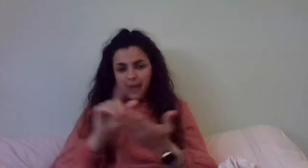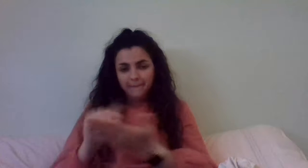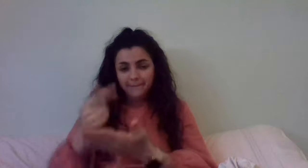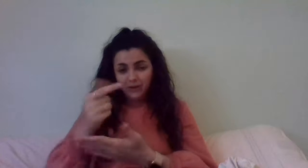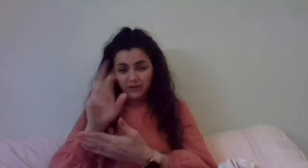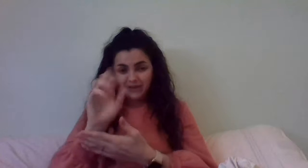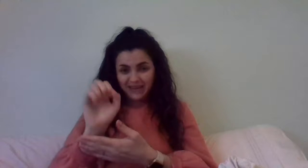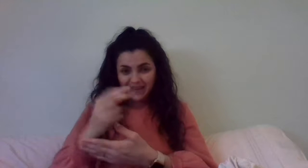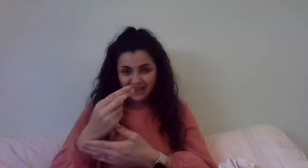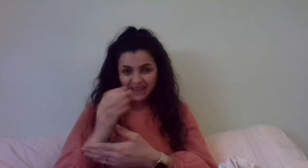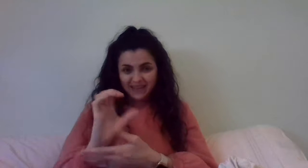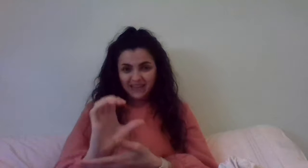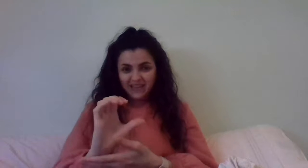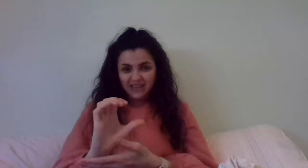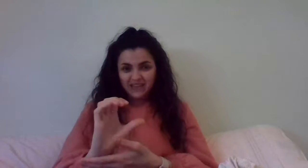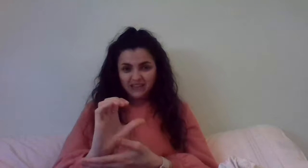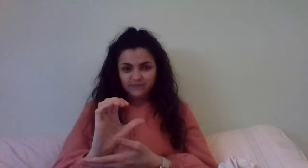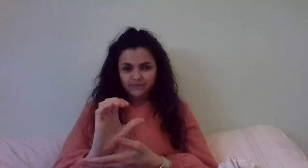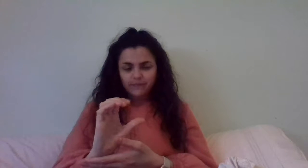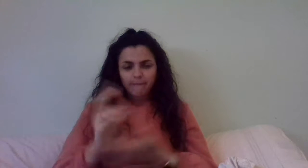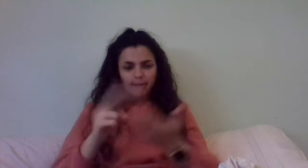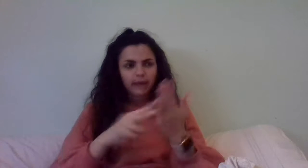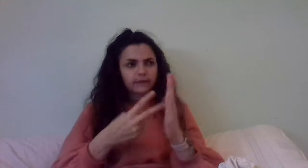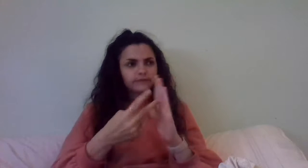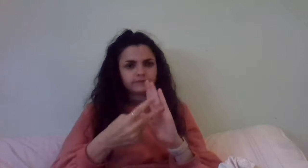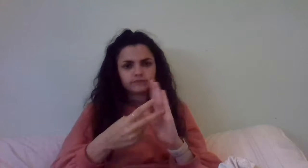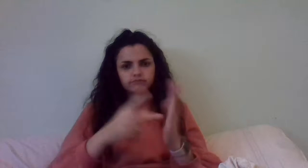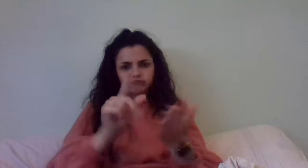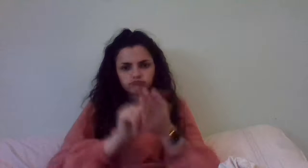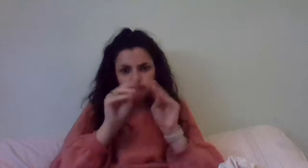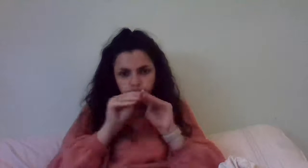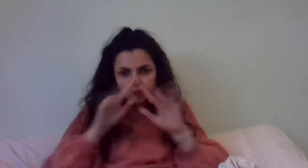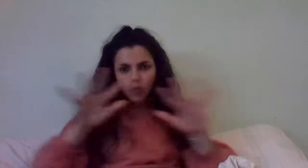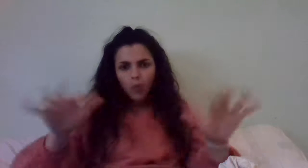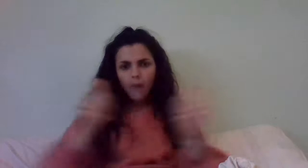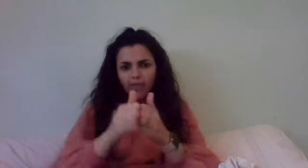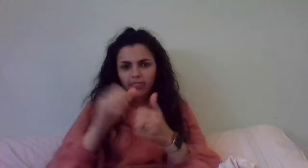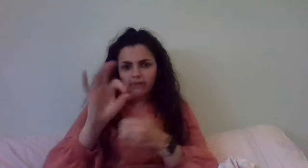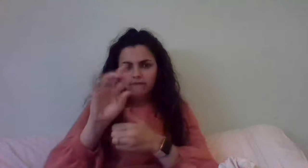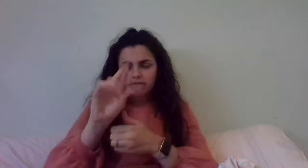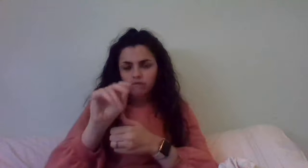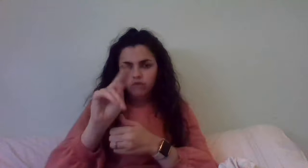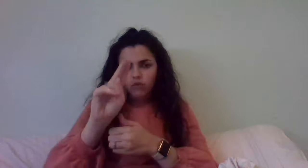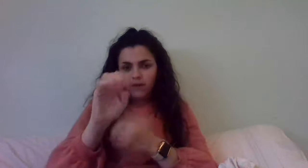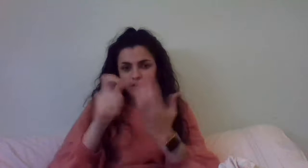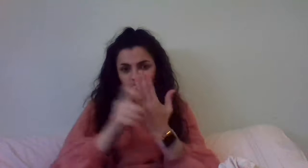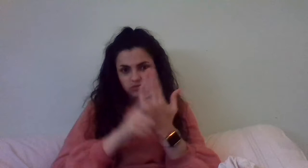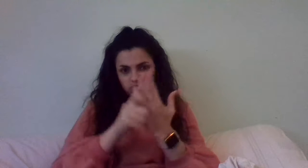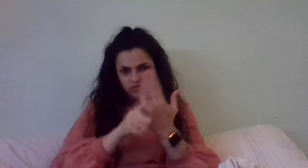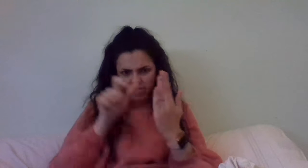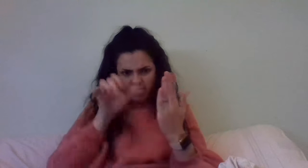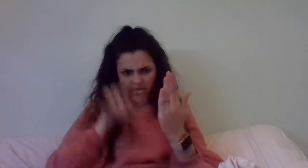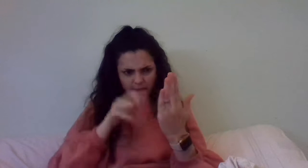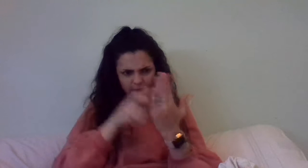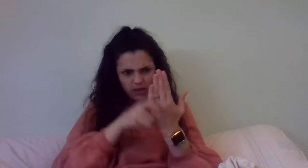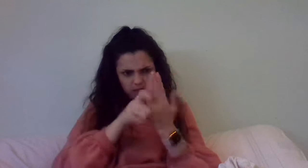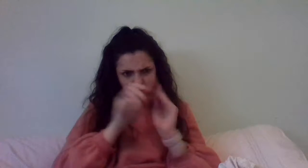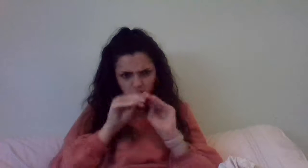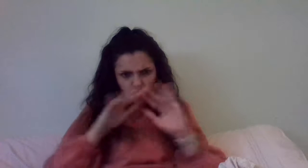reproduction of images in Fortune magazine, which would have been read all throughout the country. Now,